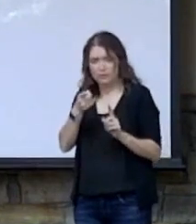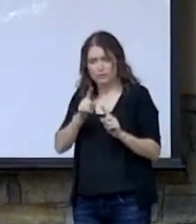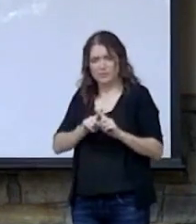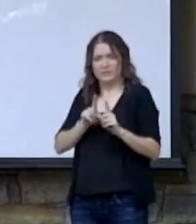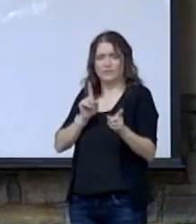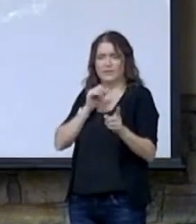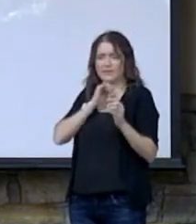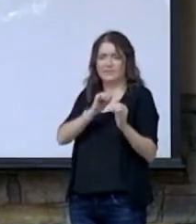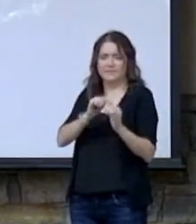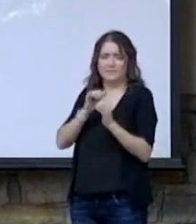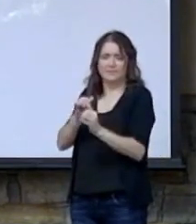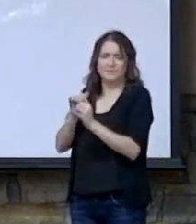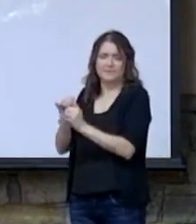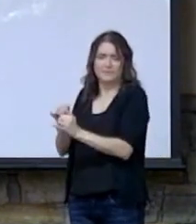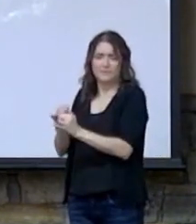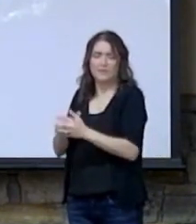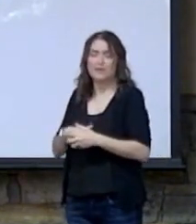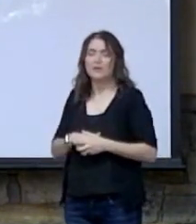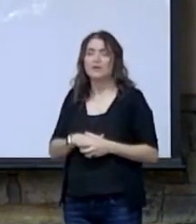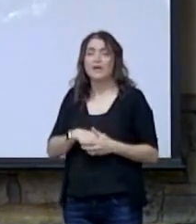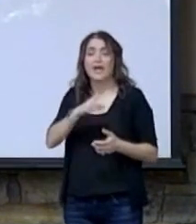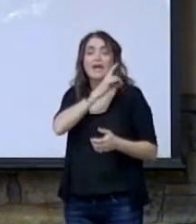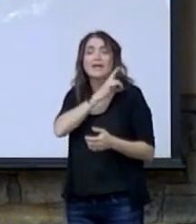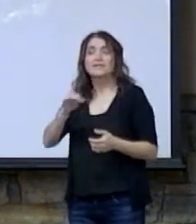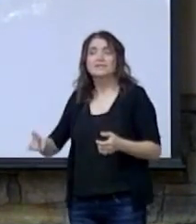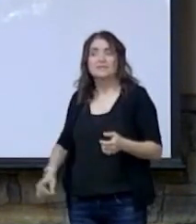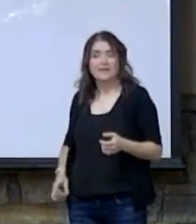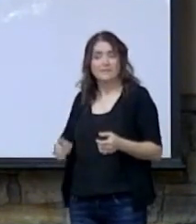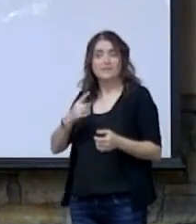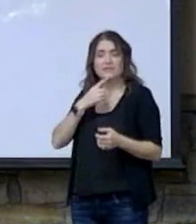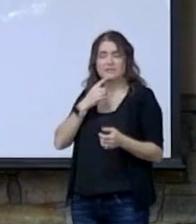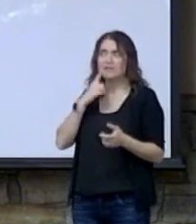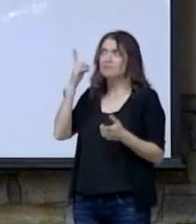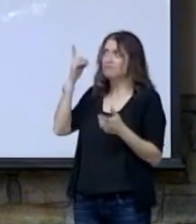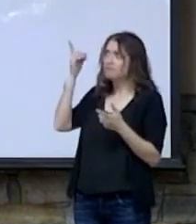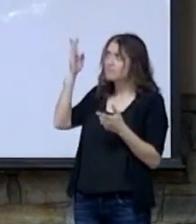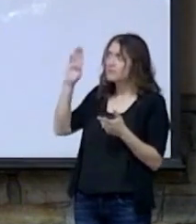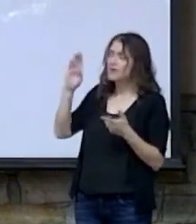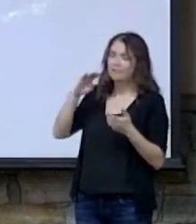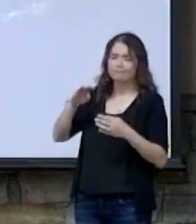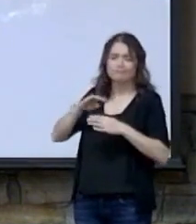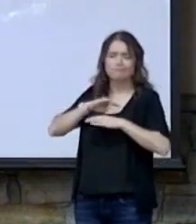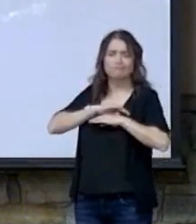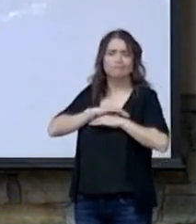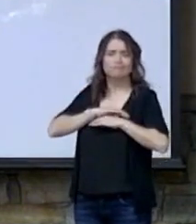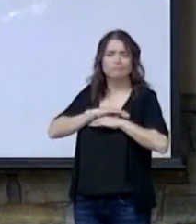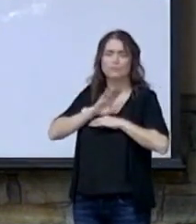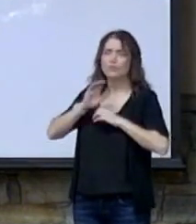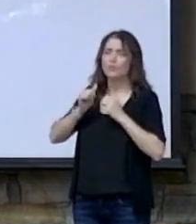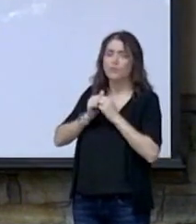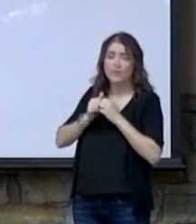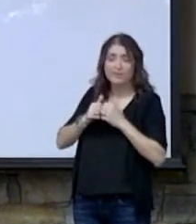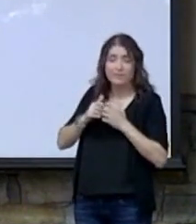And David says, satisfies with God's goodness,